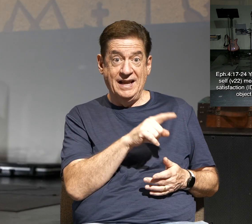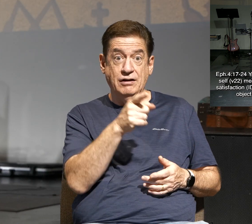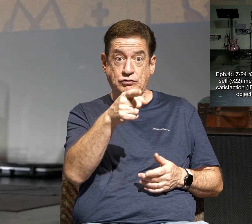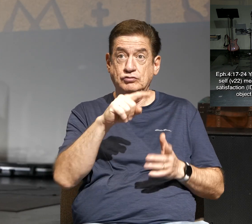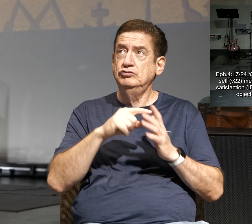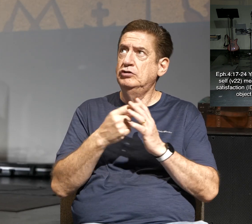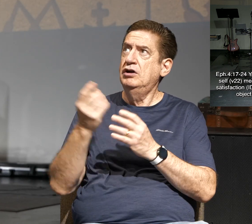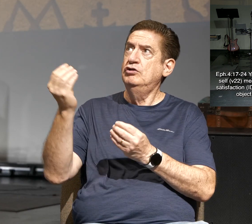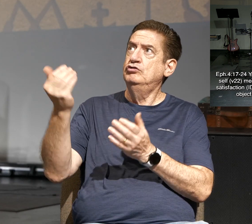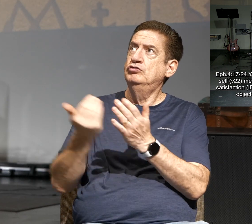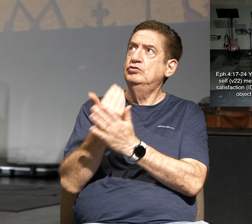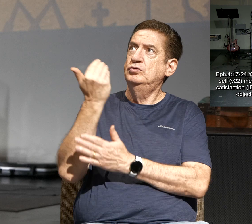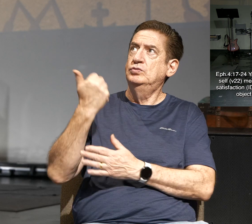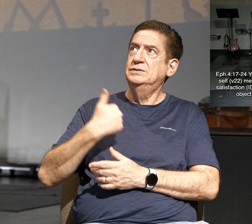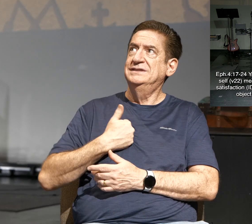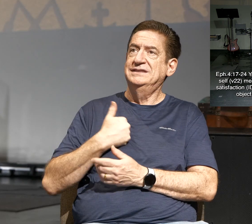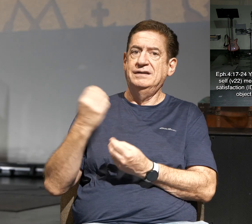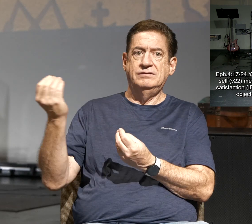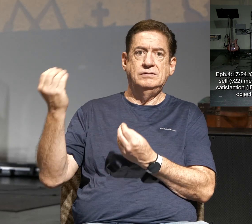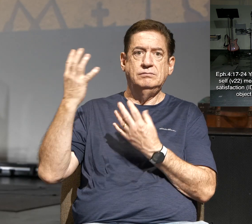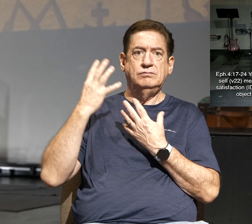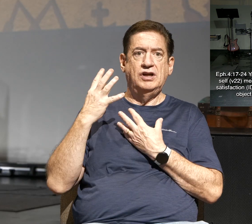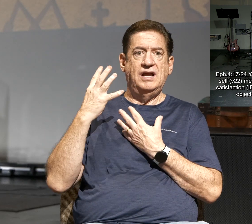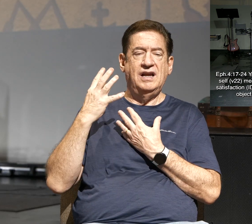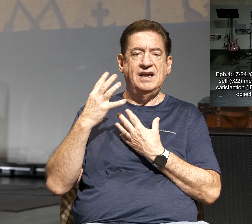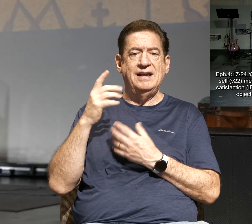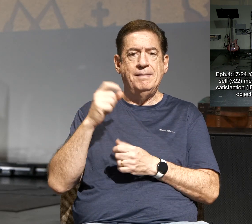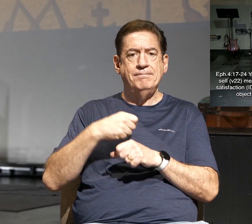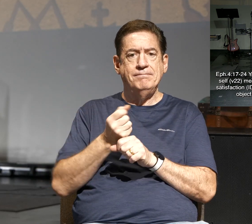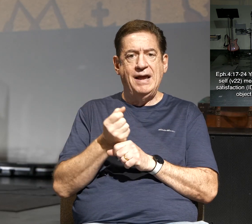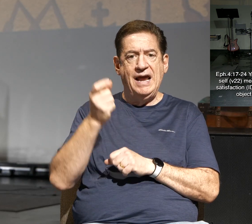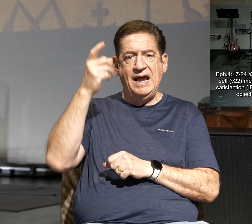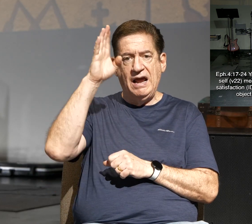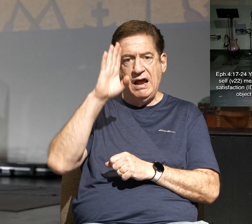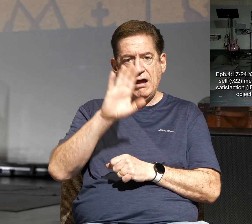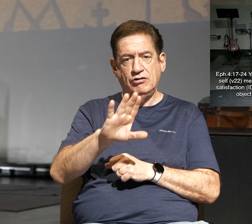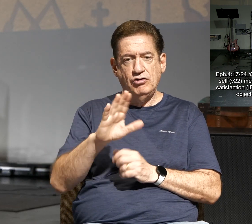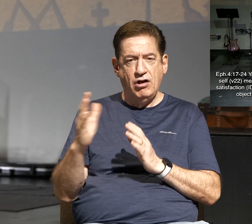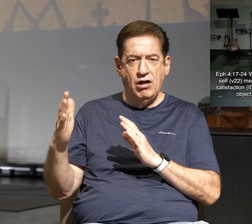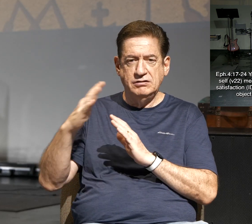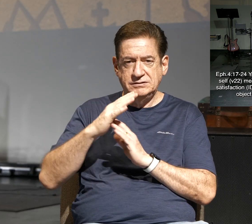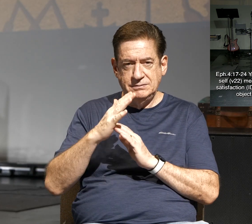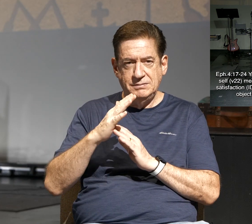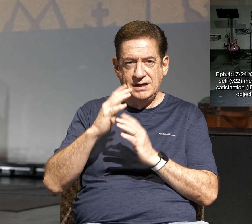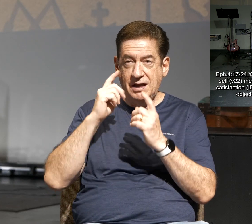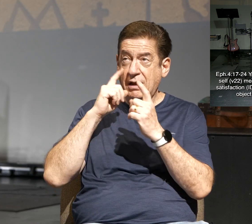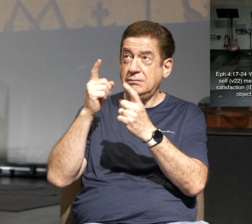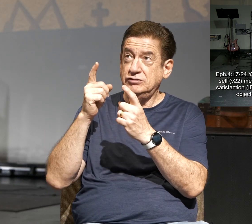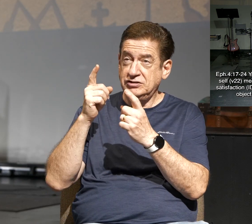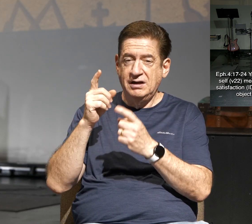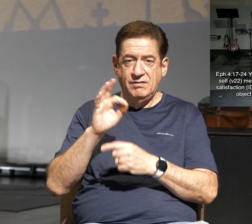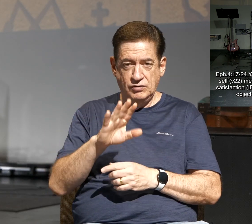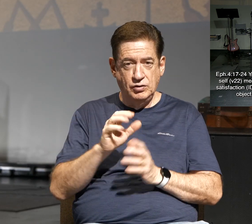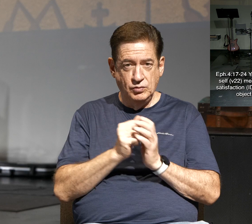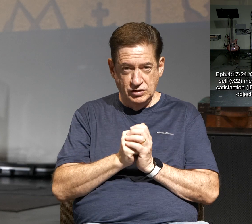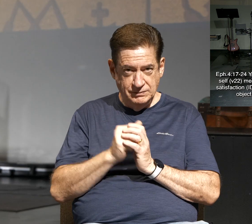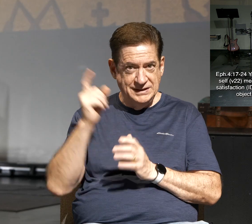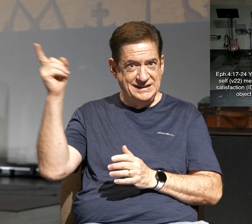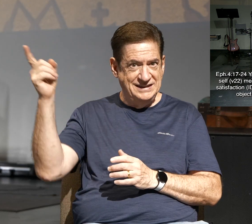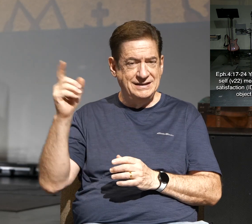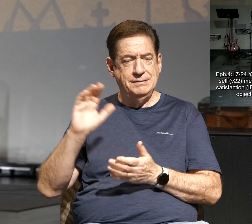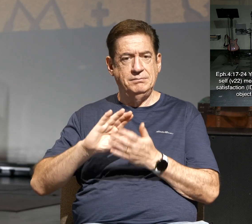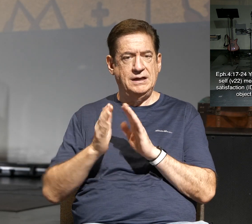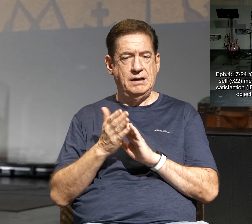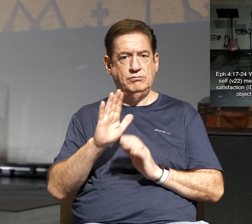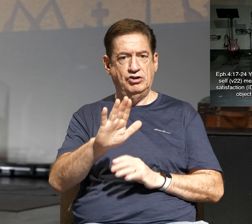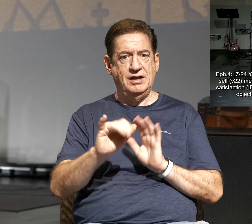putting on the new self, that's verse 24, means to make God your ultimate object of worship because he is your most satisfying reality. He becomes